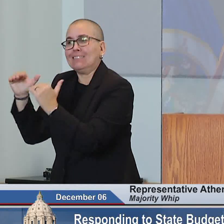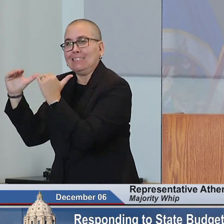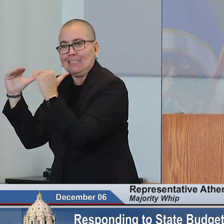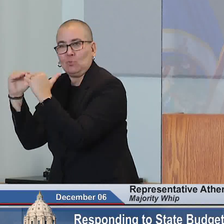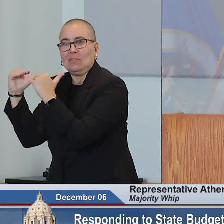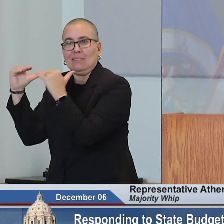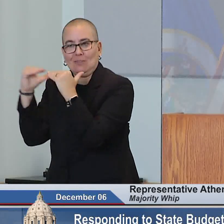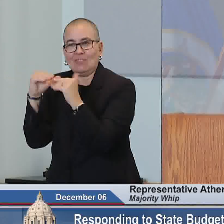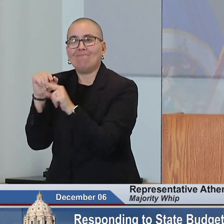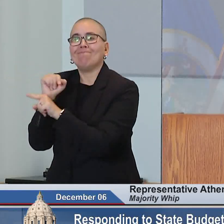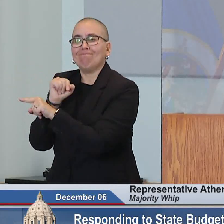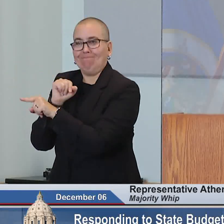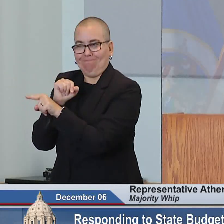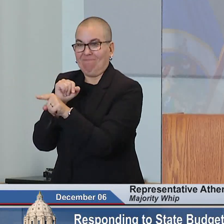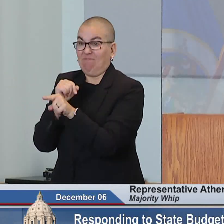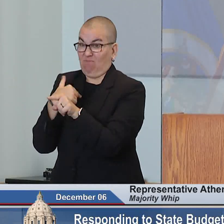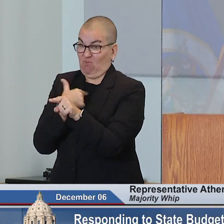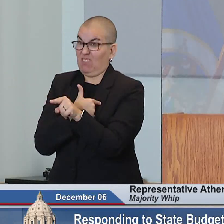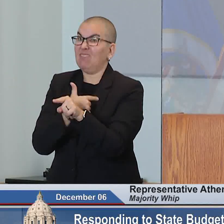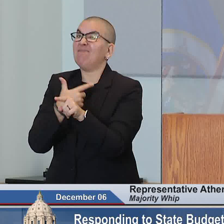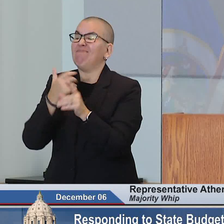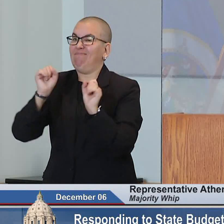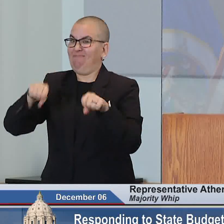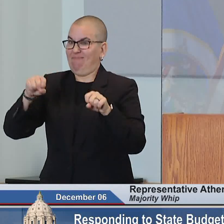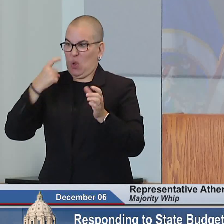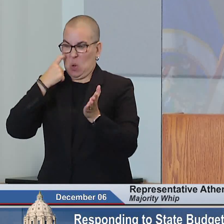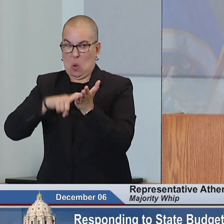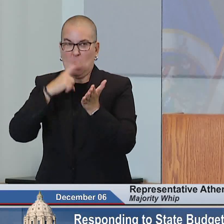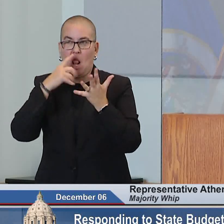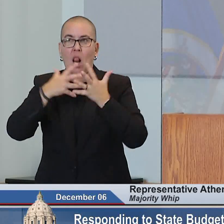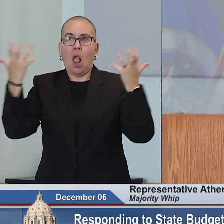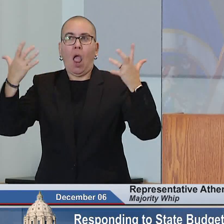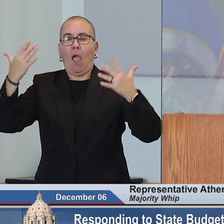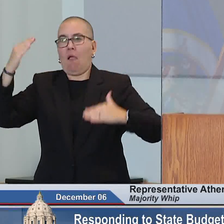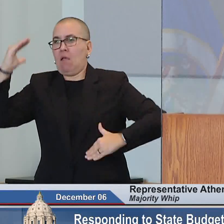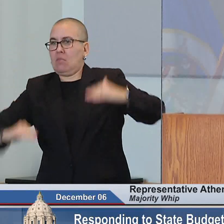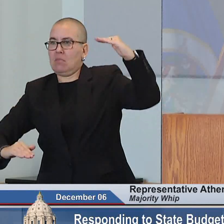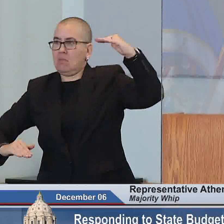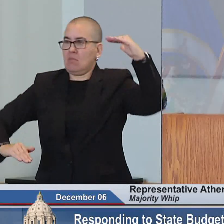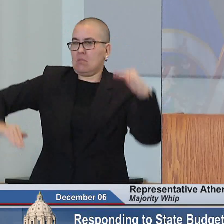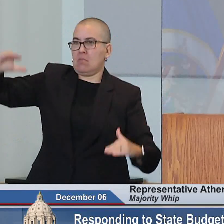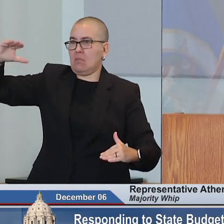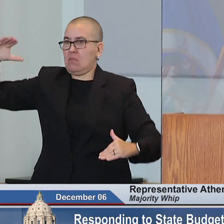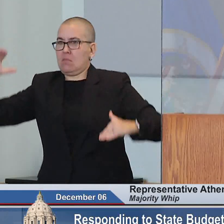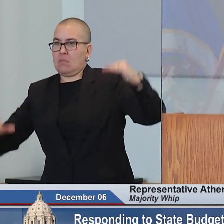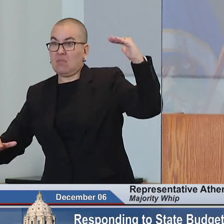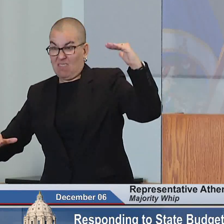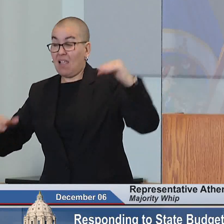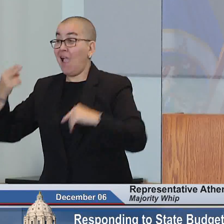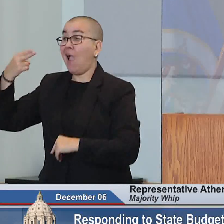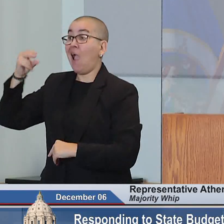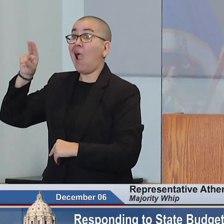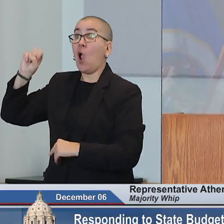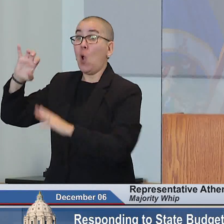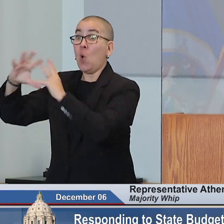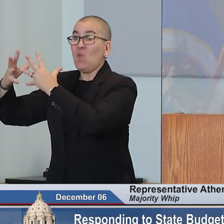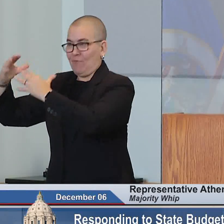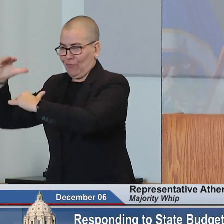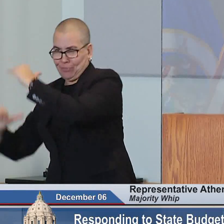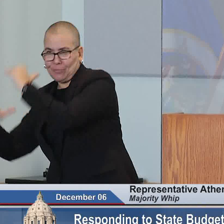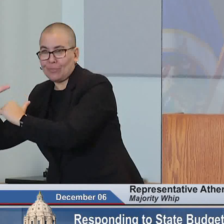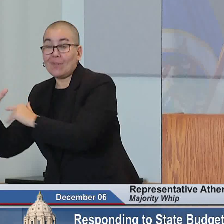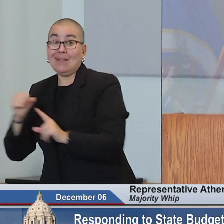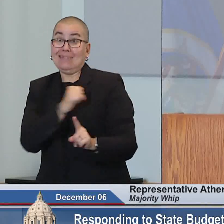deep, deep disparities in almost every area that we're looking at, right, from housing, education, I mean, everything that you can think of,